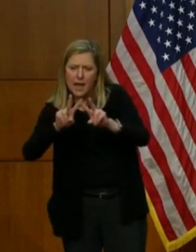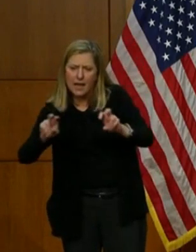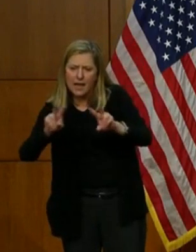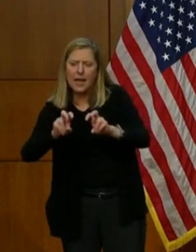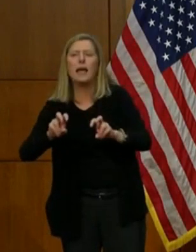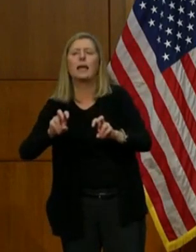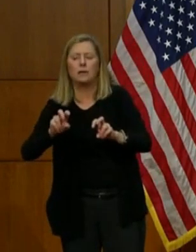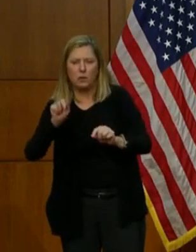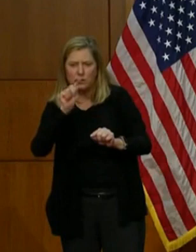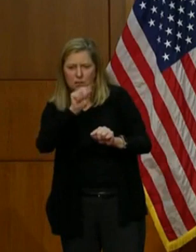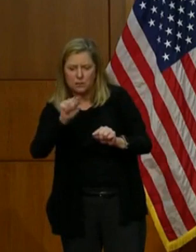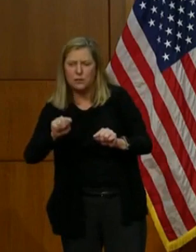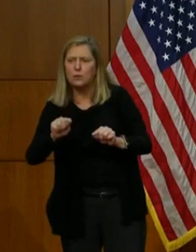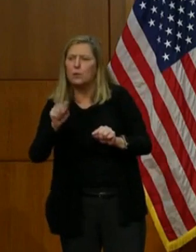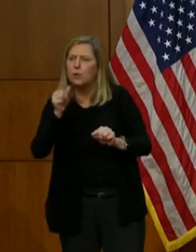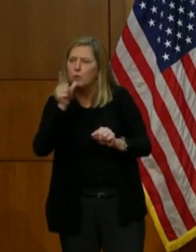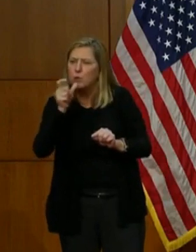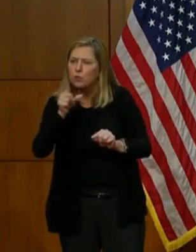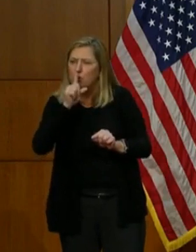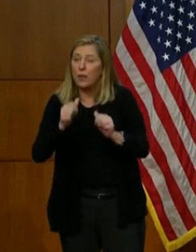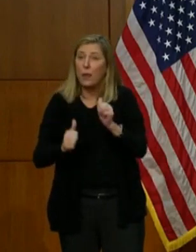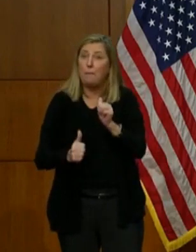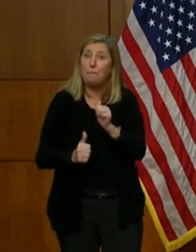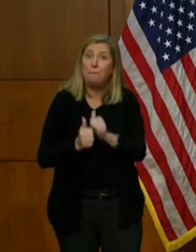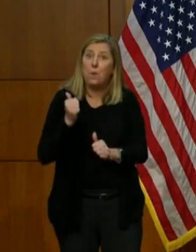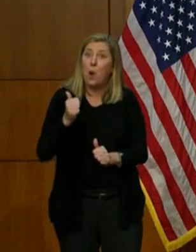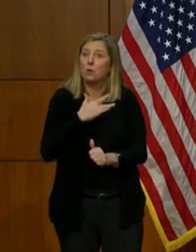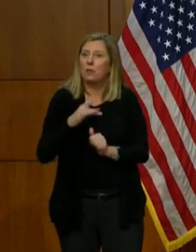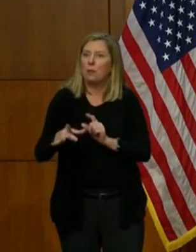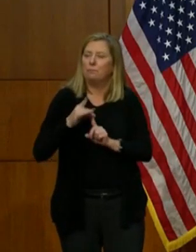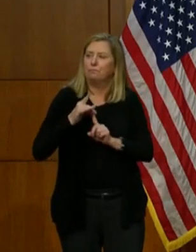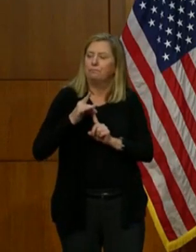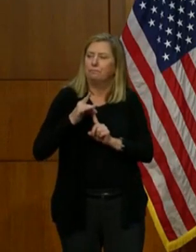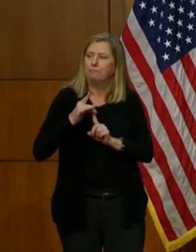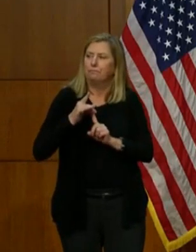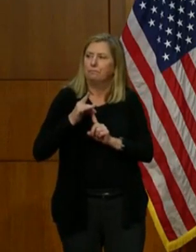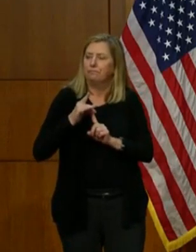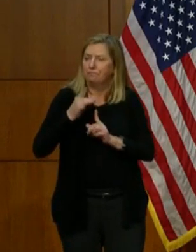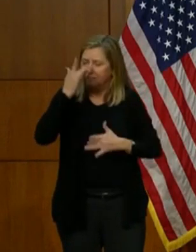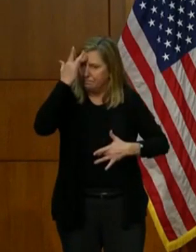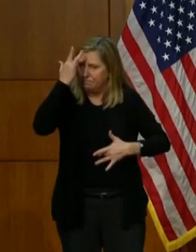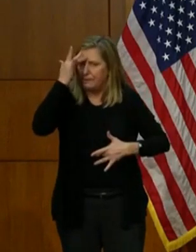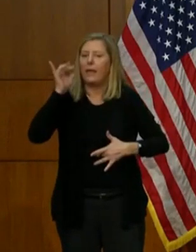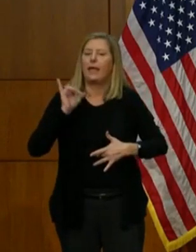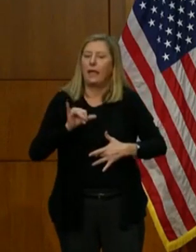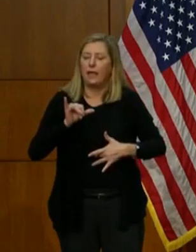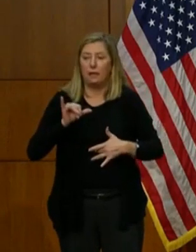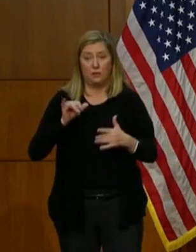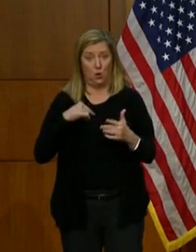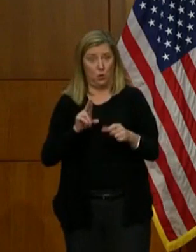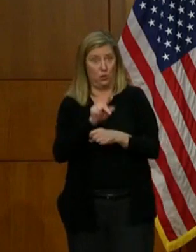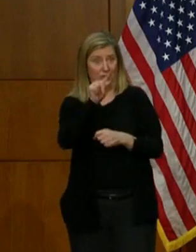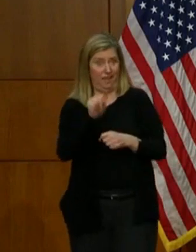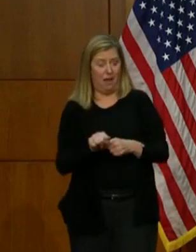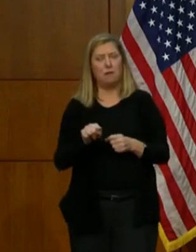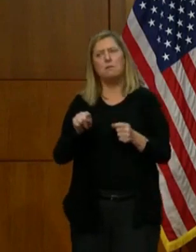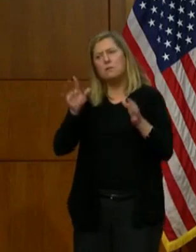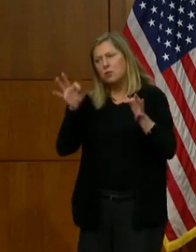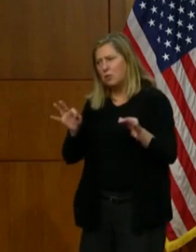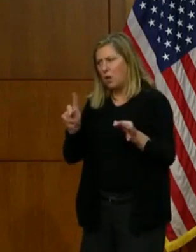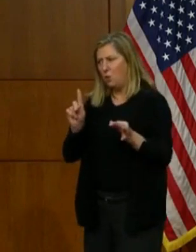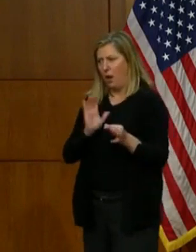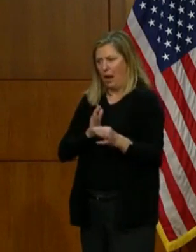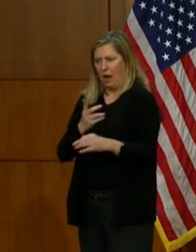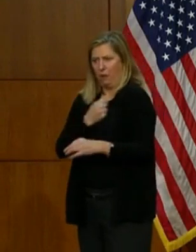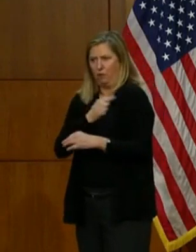identify those who are most vulnerable to COVID-19 and therefore create an equity methodology to determine where our